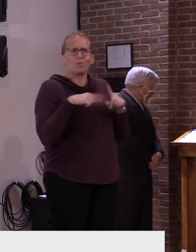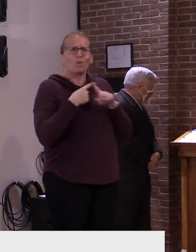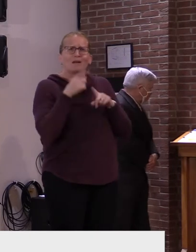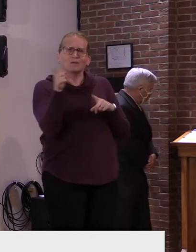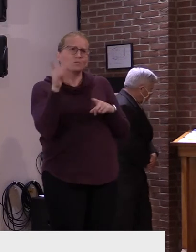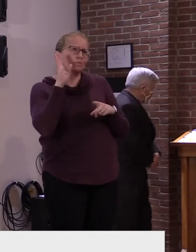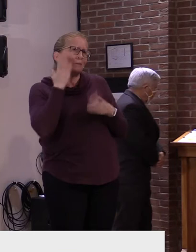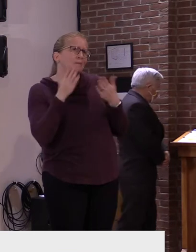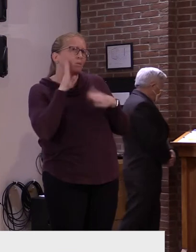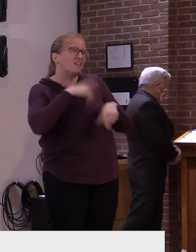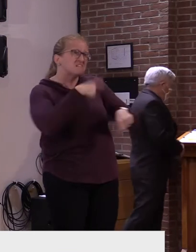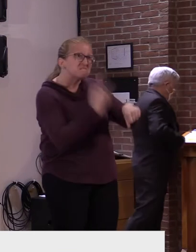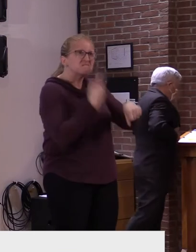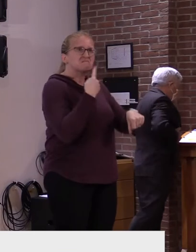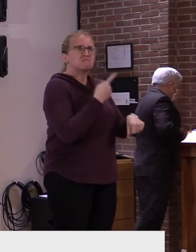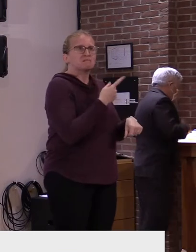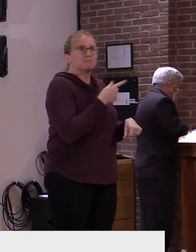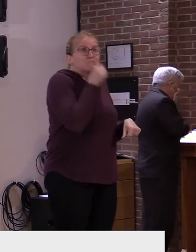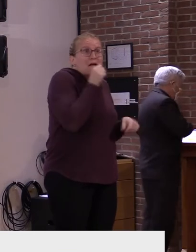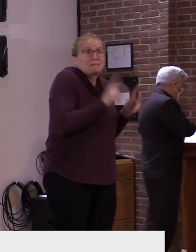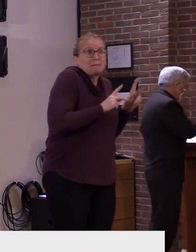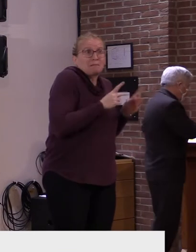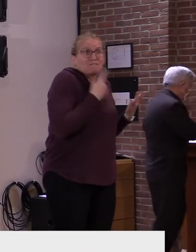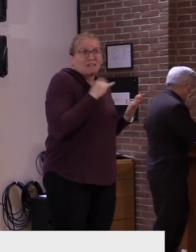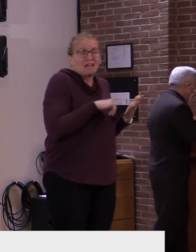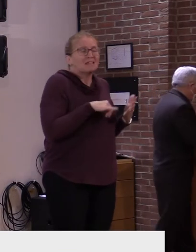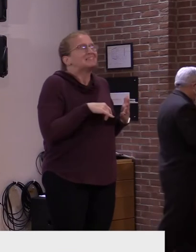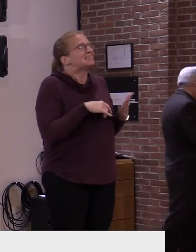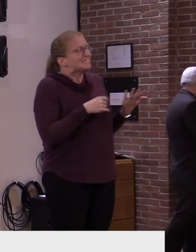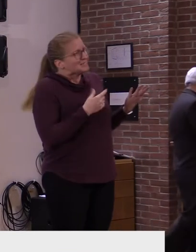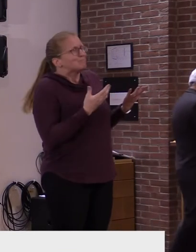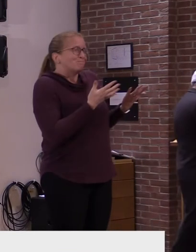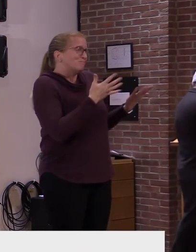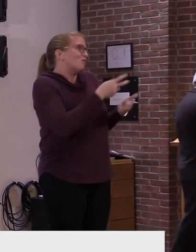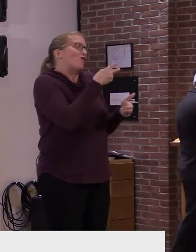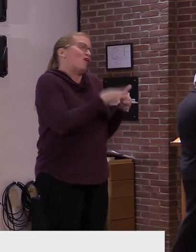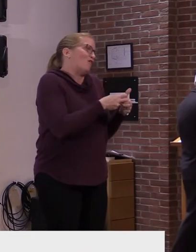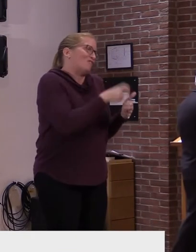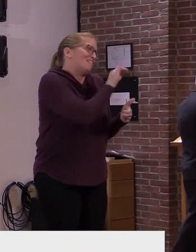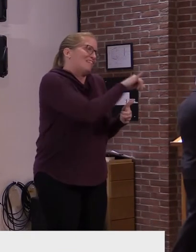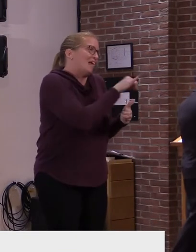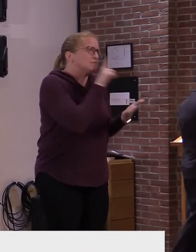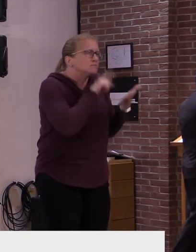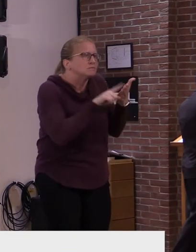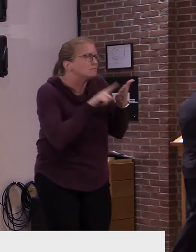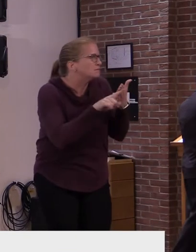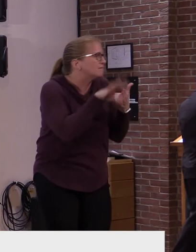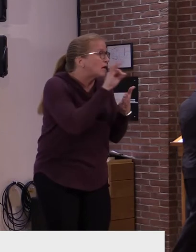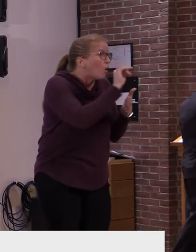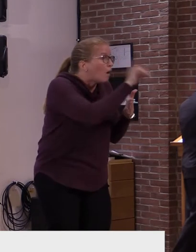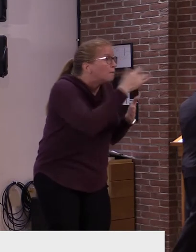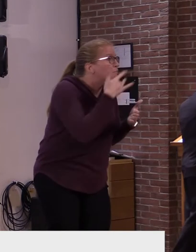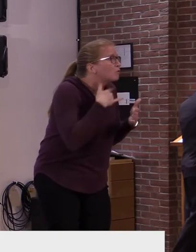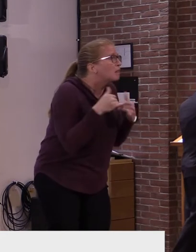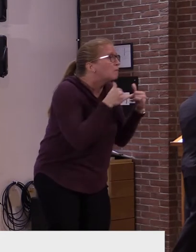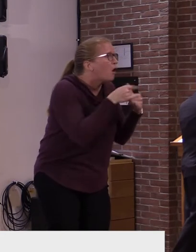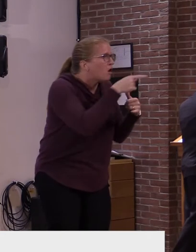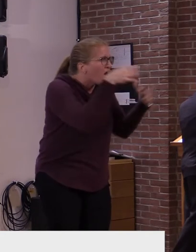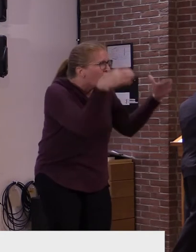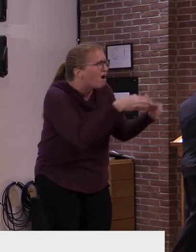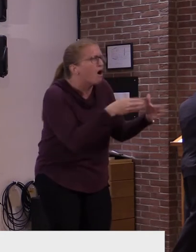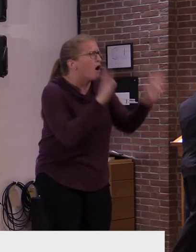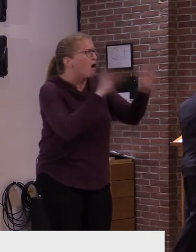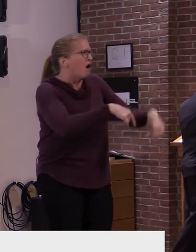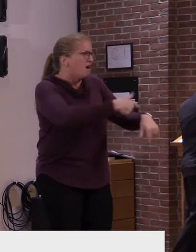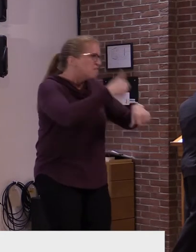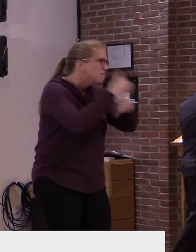so that's why we're trying to make our case for why this is so important we're seeing an uptick in the number of